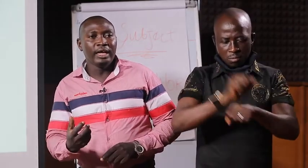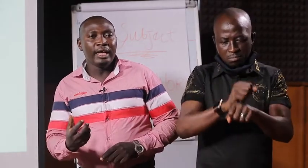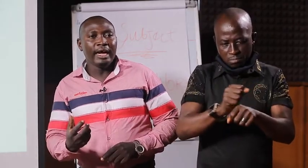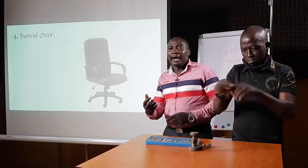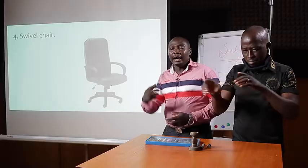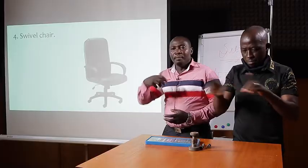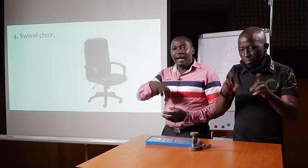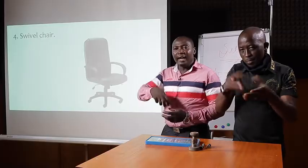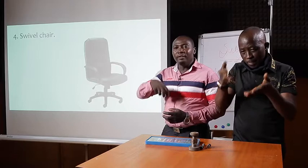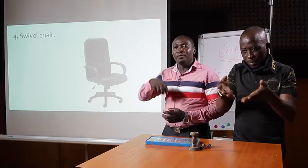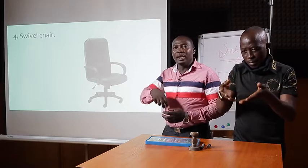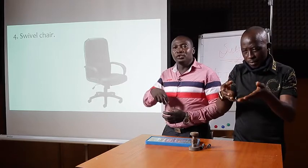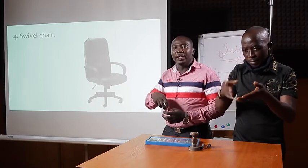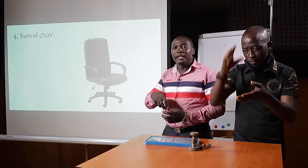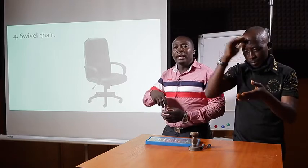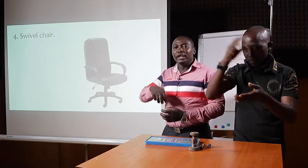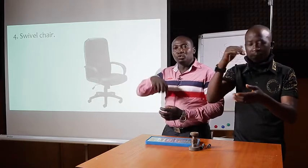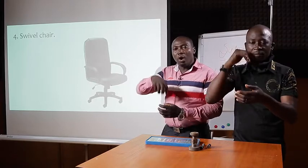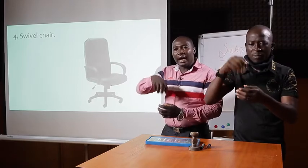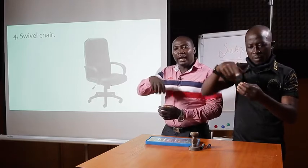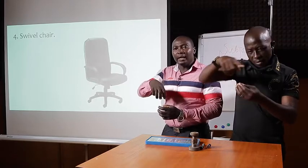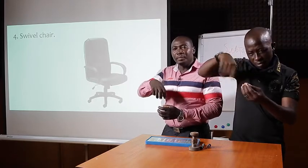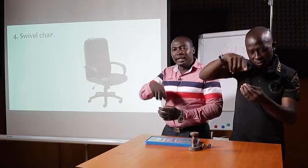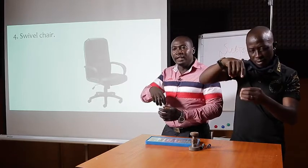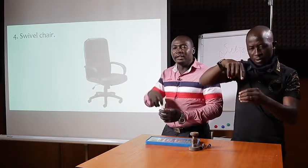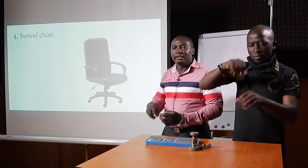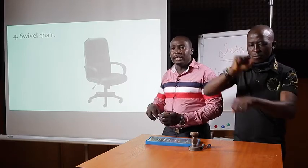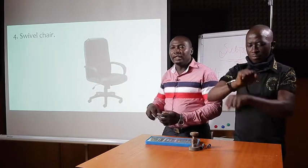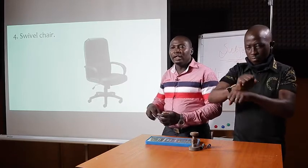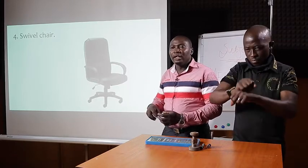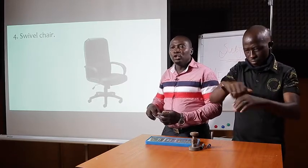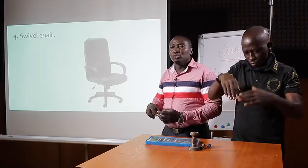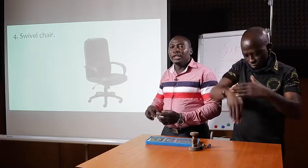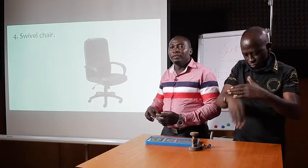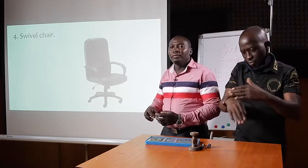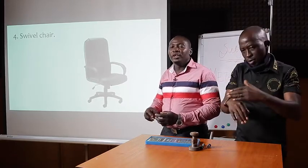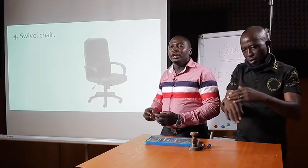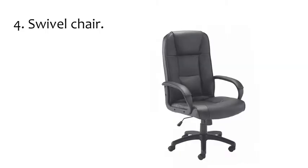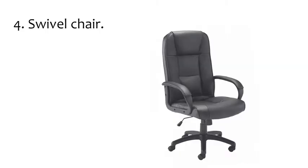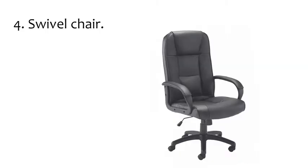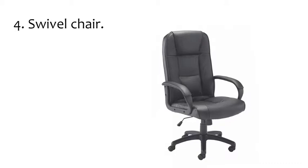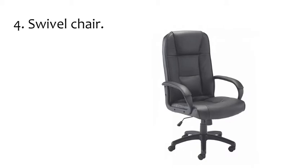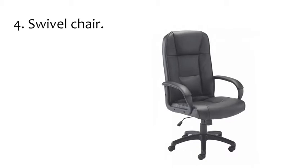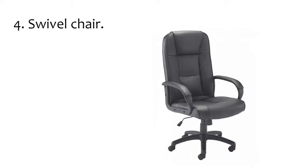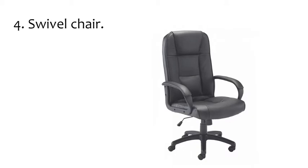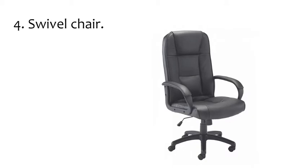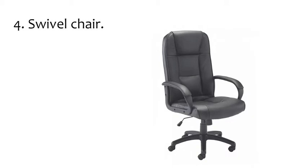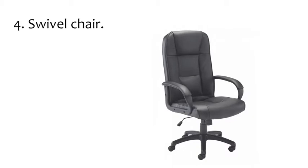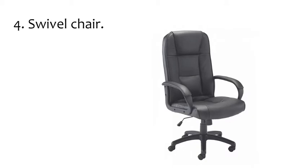done, a male and a female thread is worked beneath the seat to give the chair